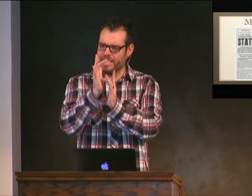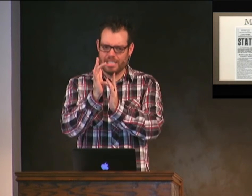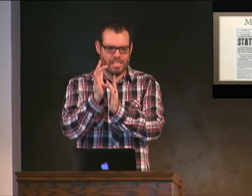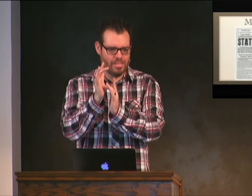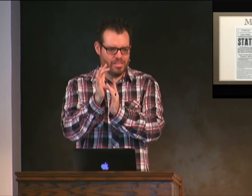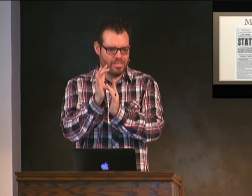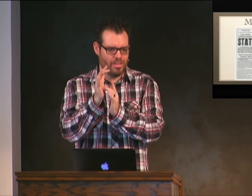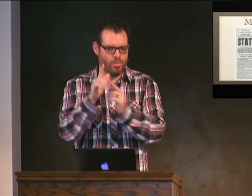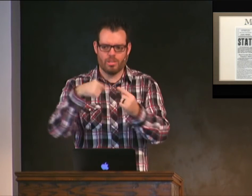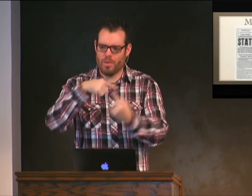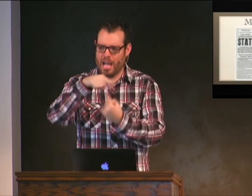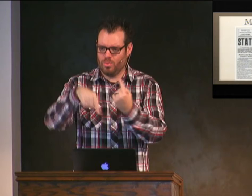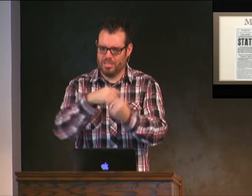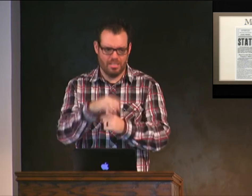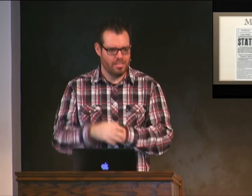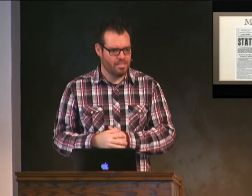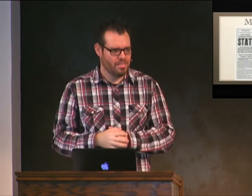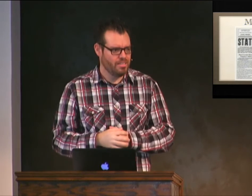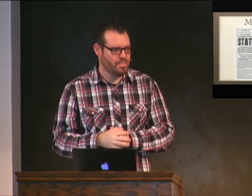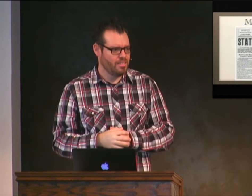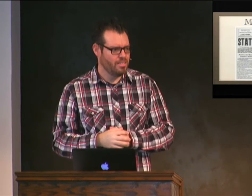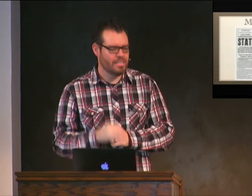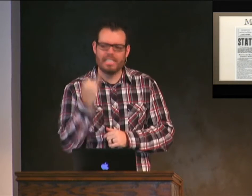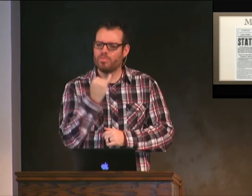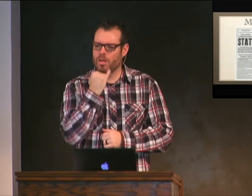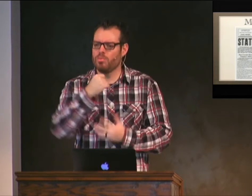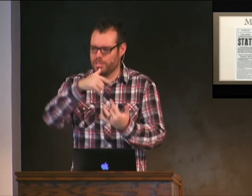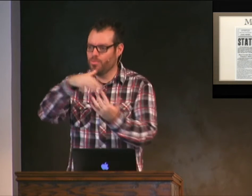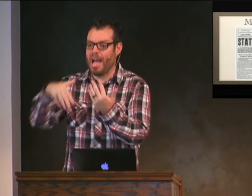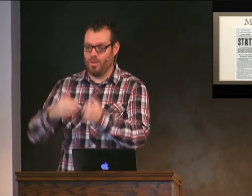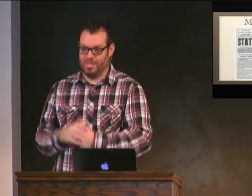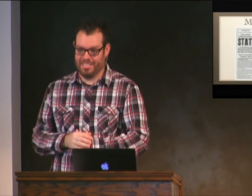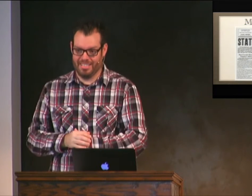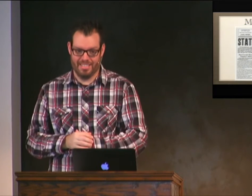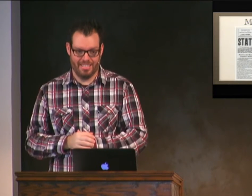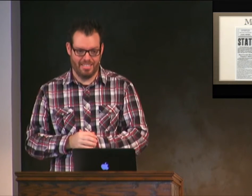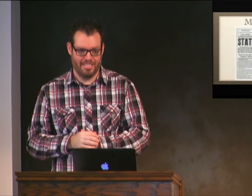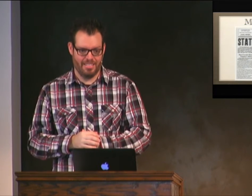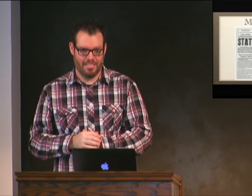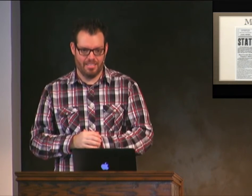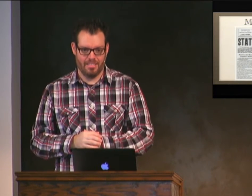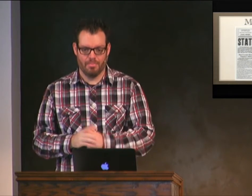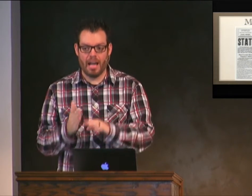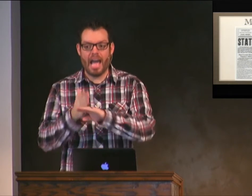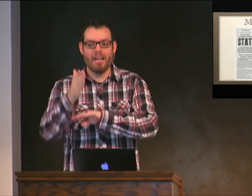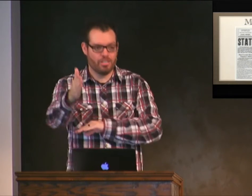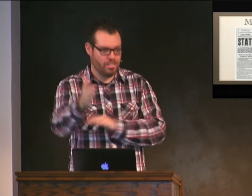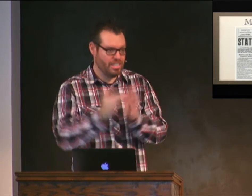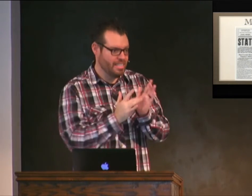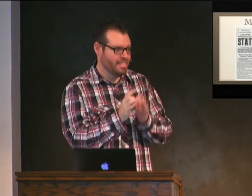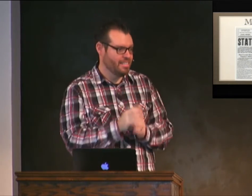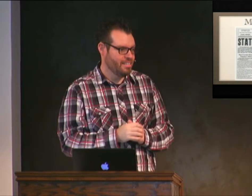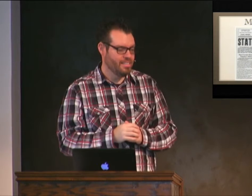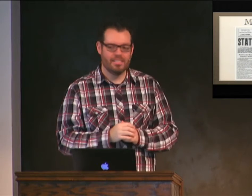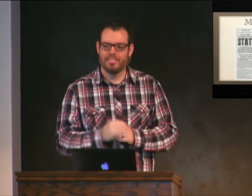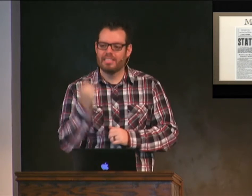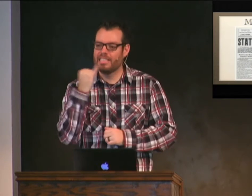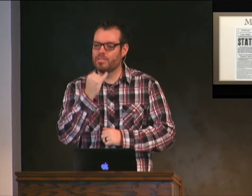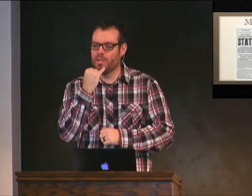When Jesus was around, Israel was around. But after